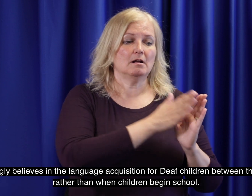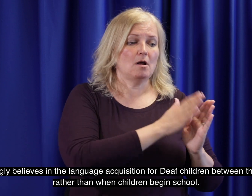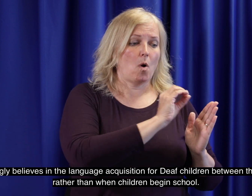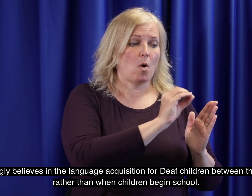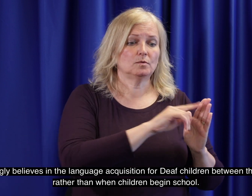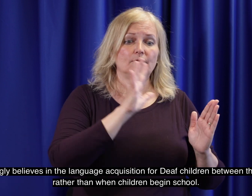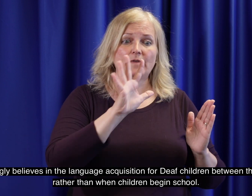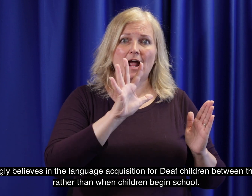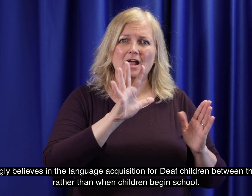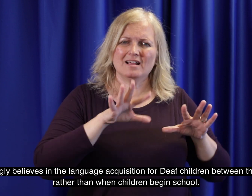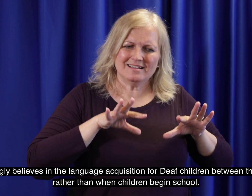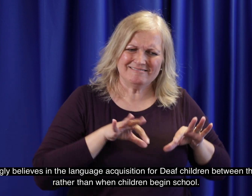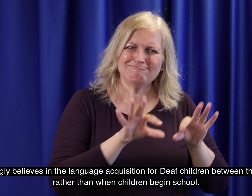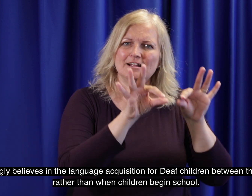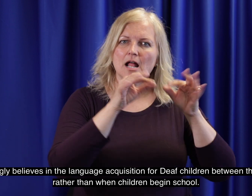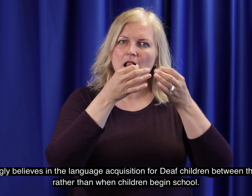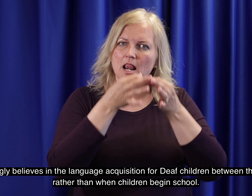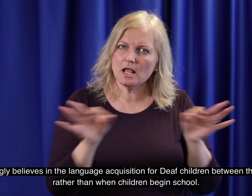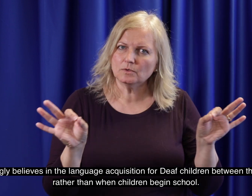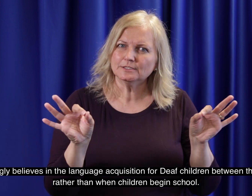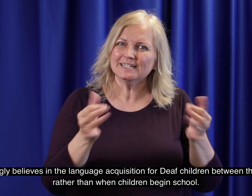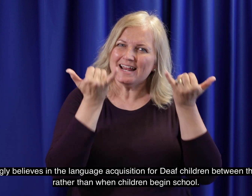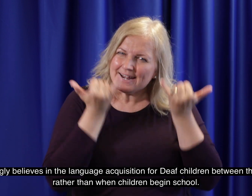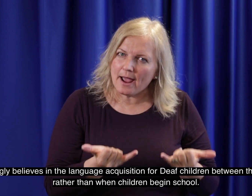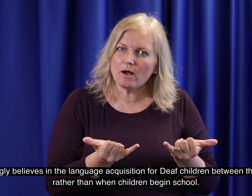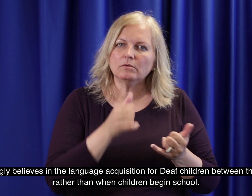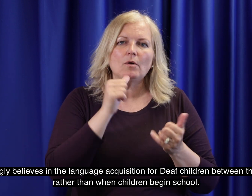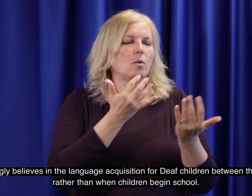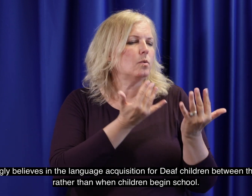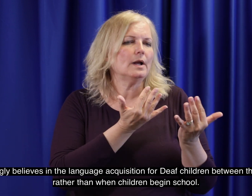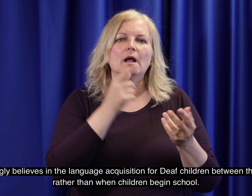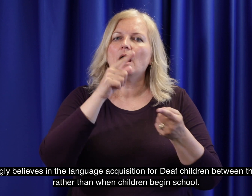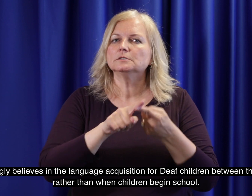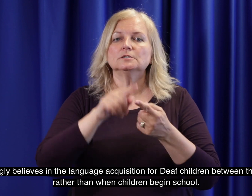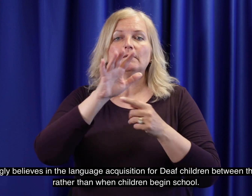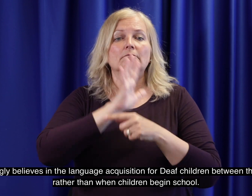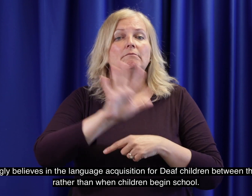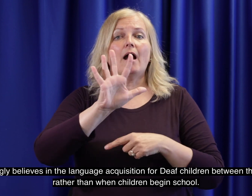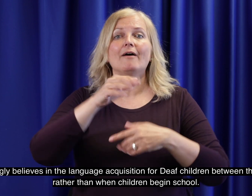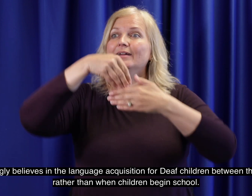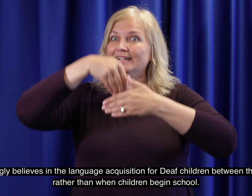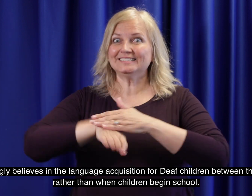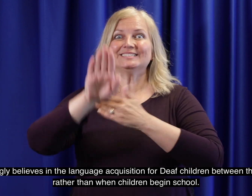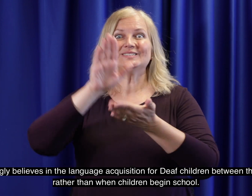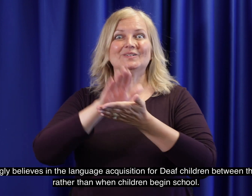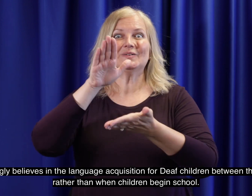LEAD K strongly believes in language acquisition for deaf children between the ages of 0 to 5, rather than when children